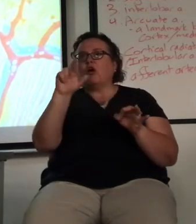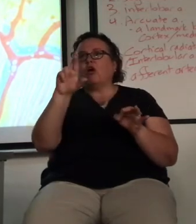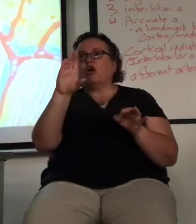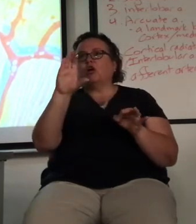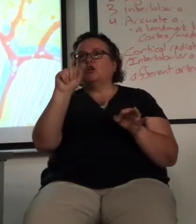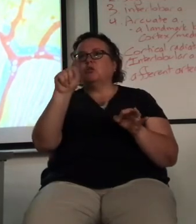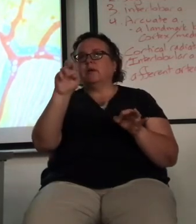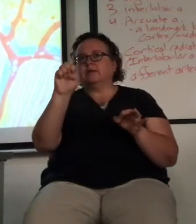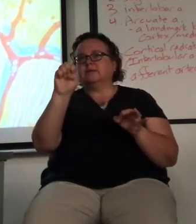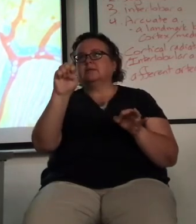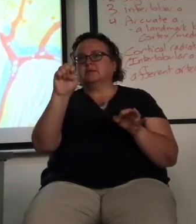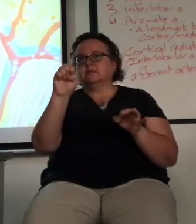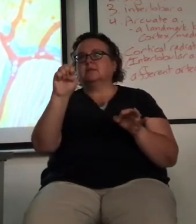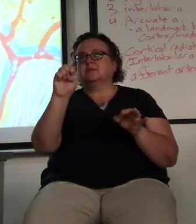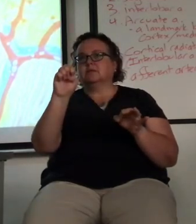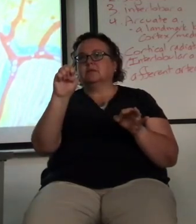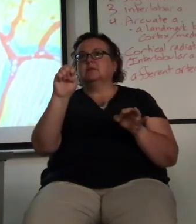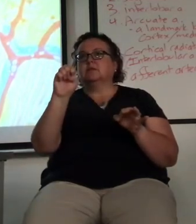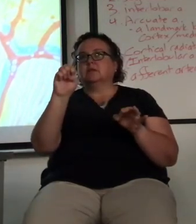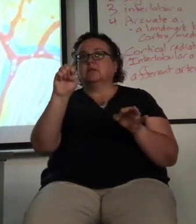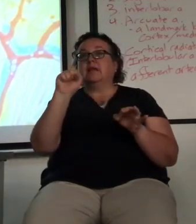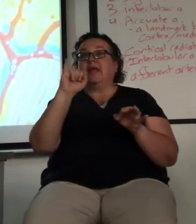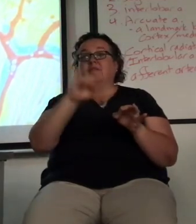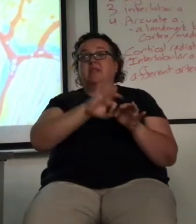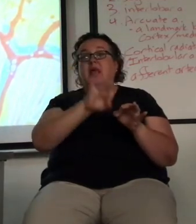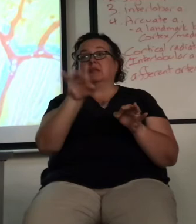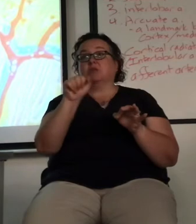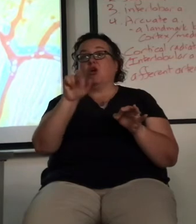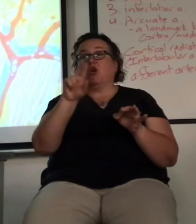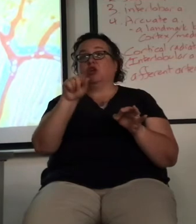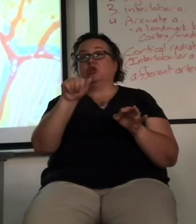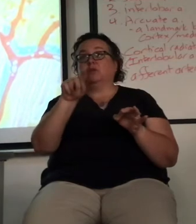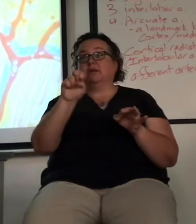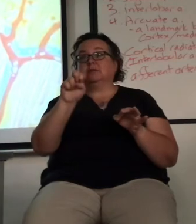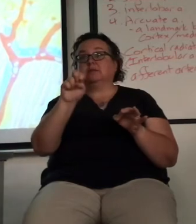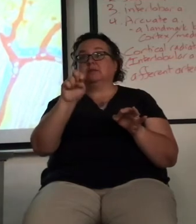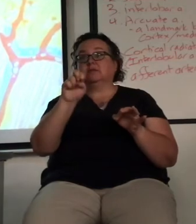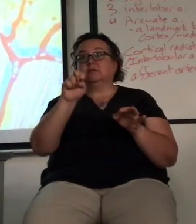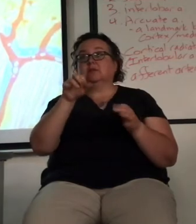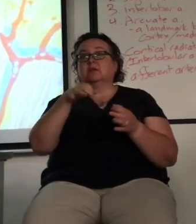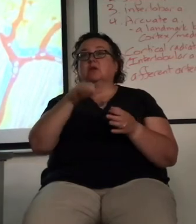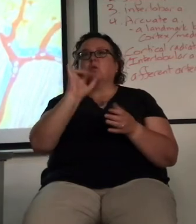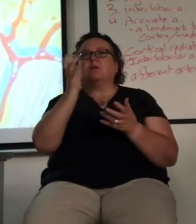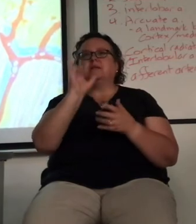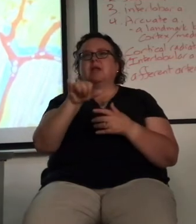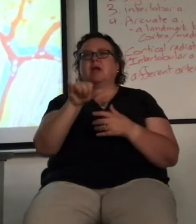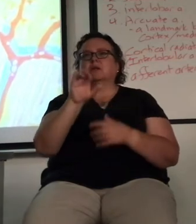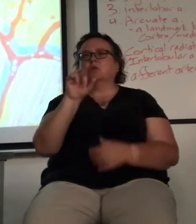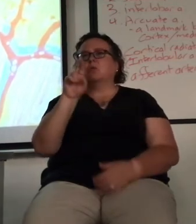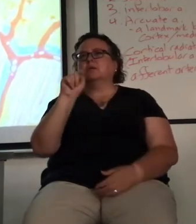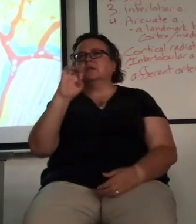Arcuate, yeah. Now, if this is my landmark, the arcuate, is this cortex or medulla?